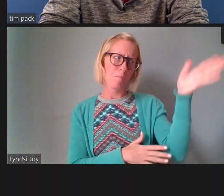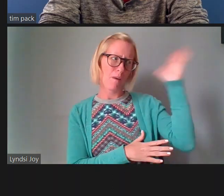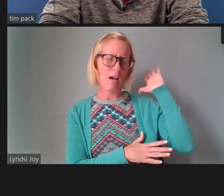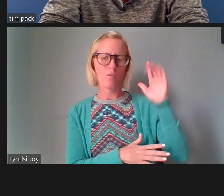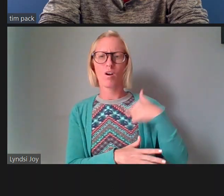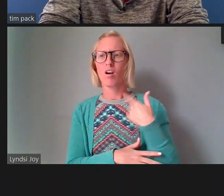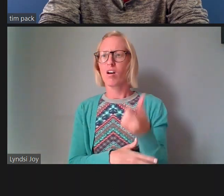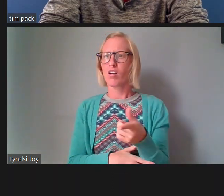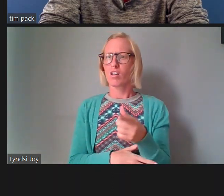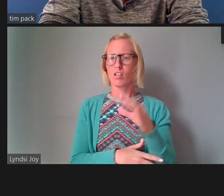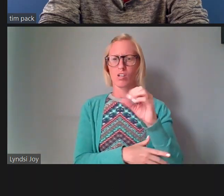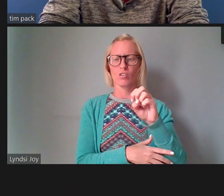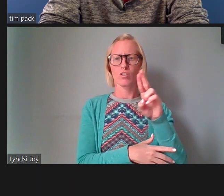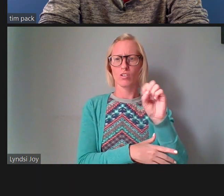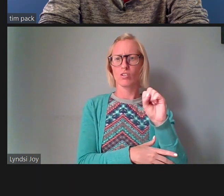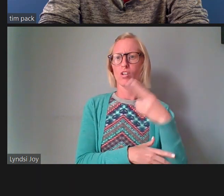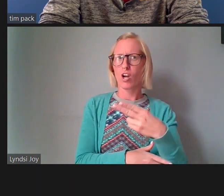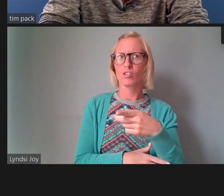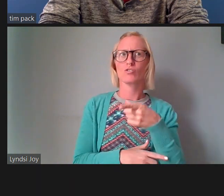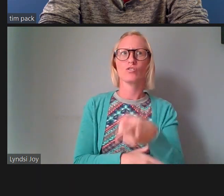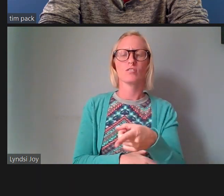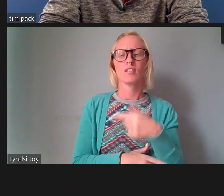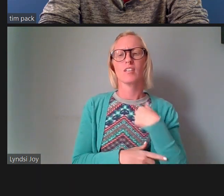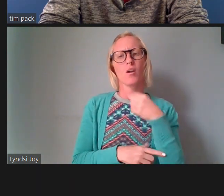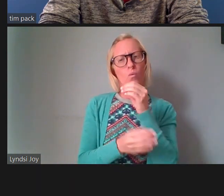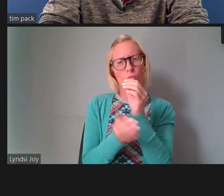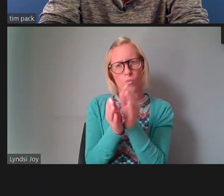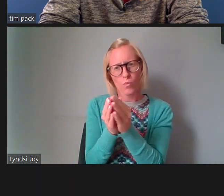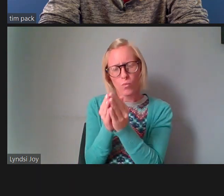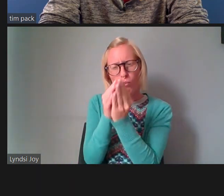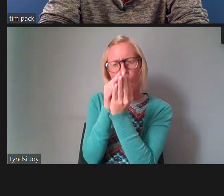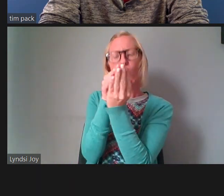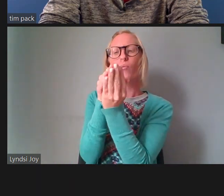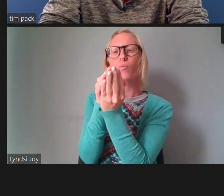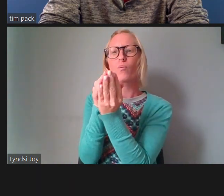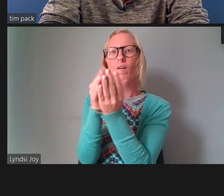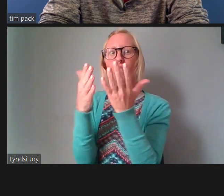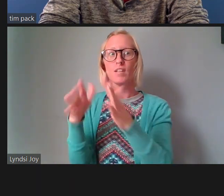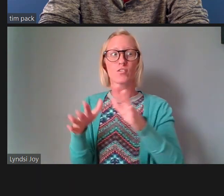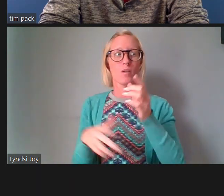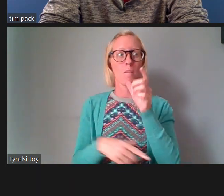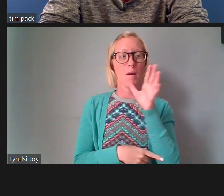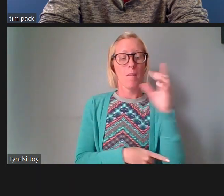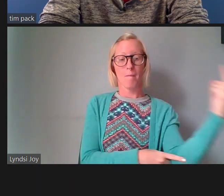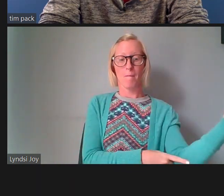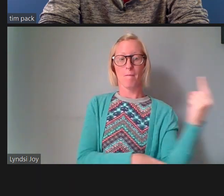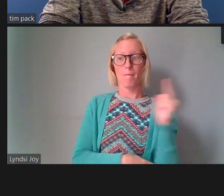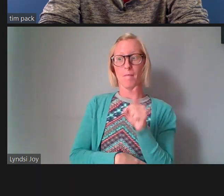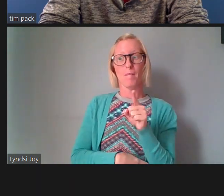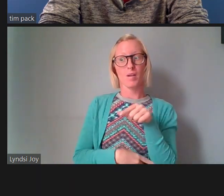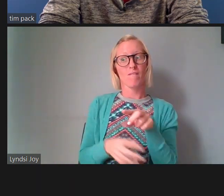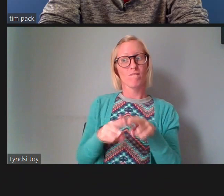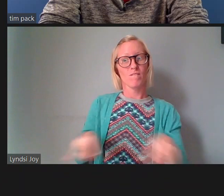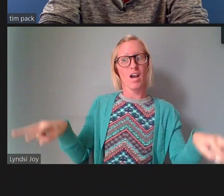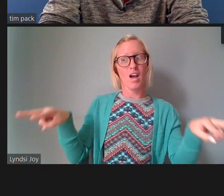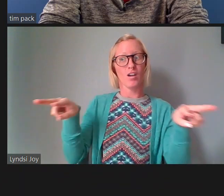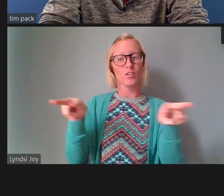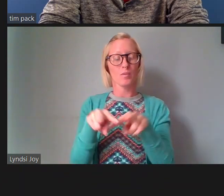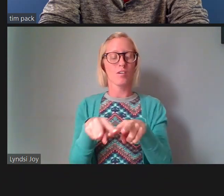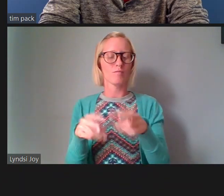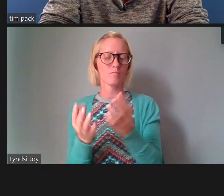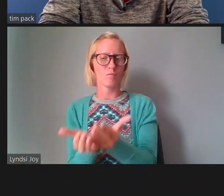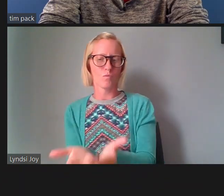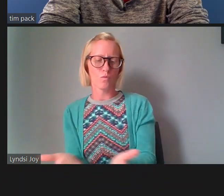used to blow it, and then his mum would come. It's ever so valuable. Near to Ralph's elbow, a palm sapling leaned out over the